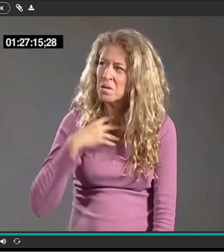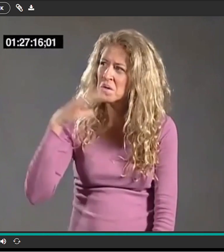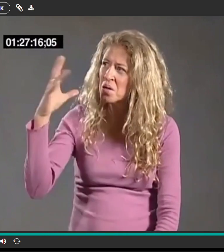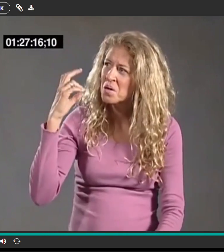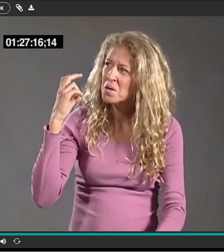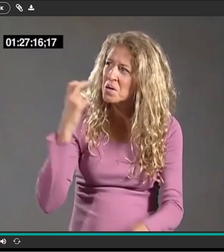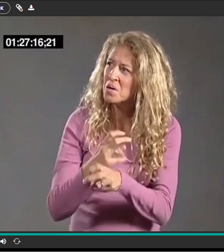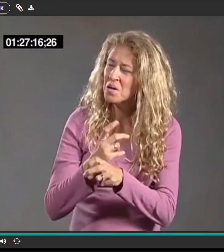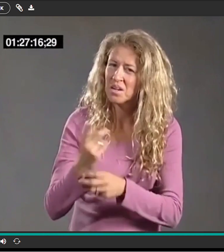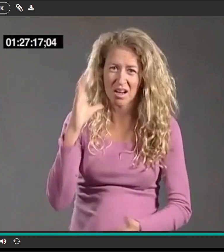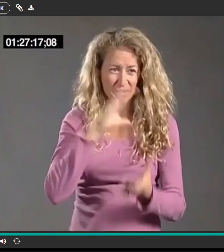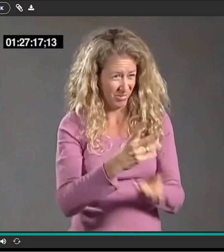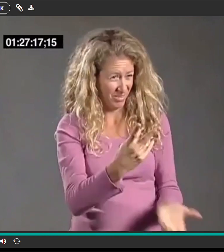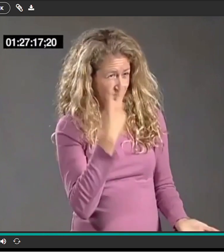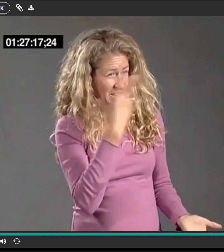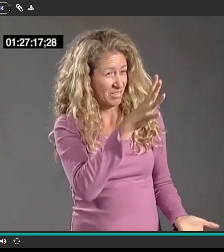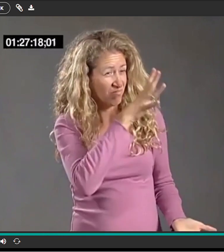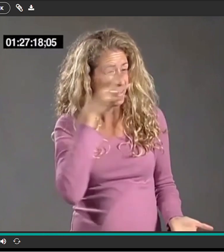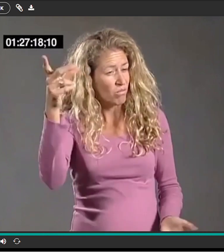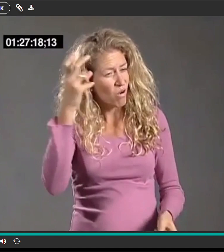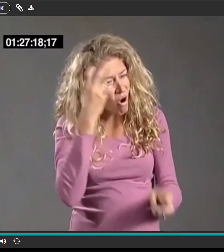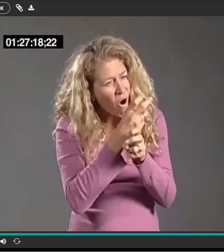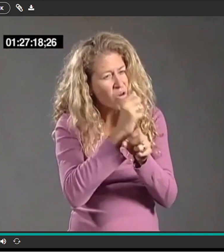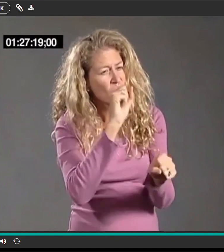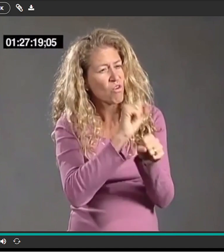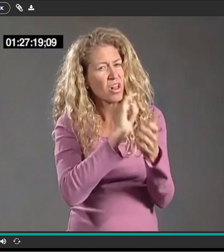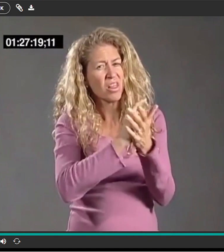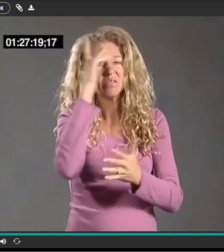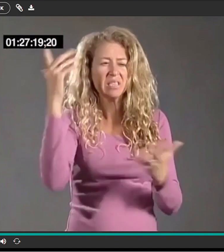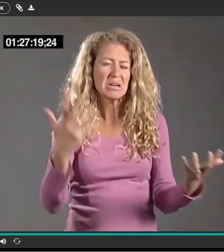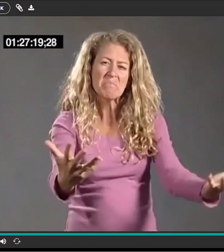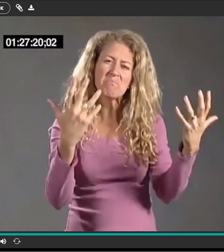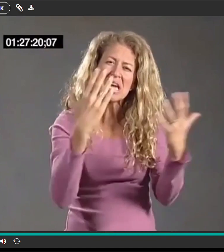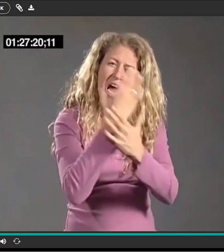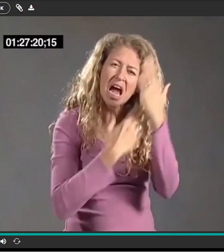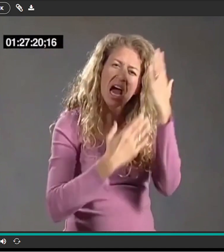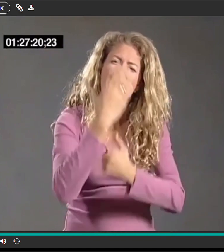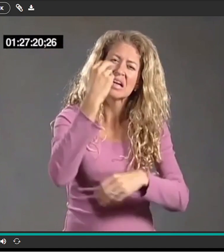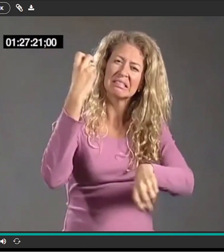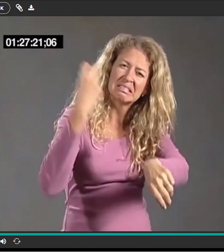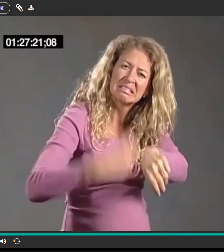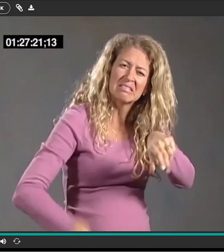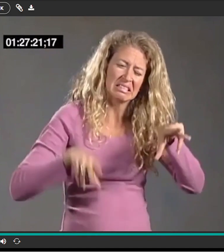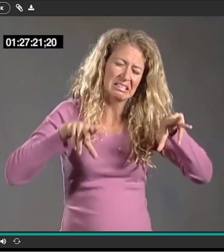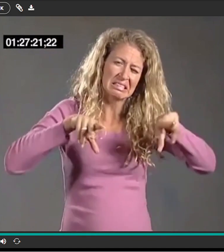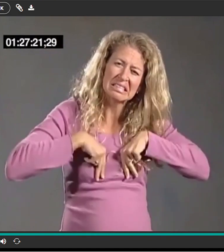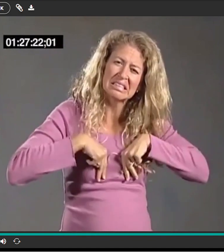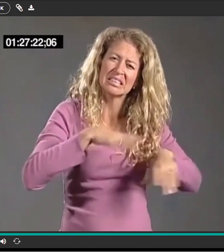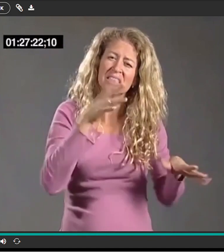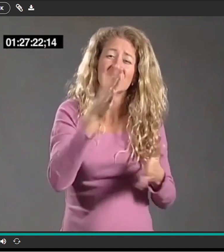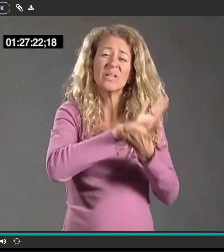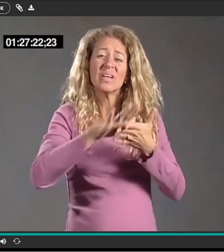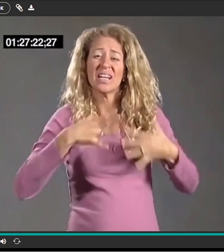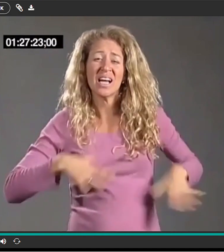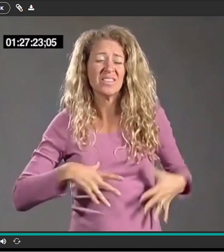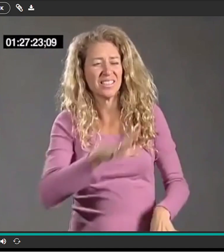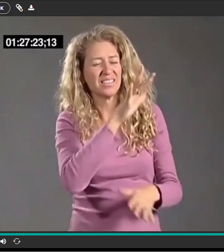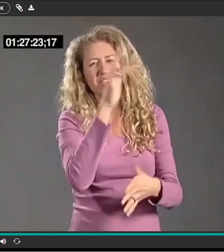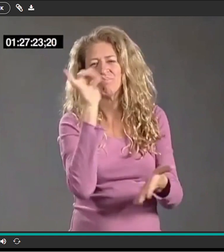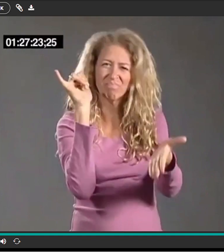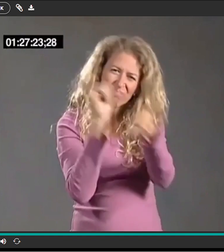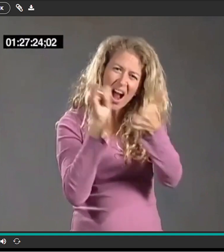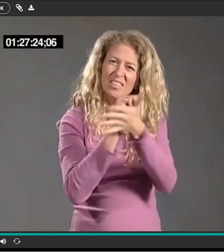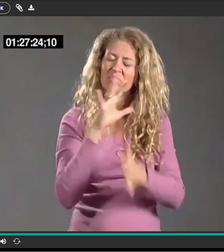oh my gosh, there was so much. It was tough. My husband was like, see, I told you, being a farmer is not easy. That's why